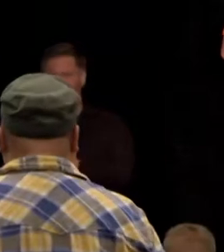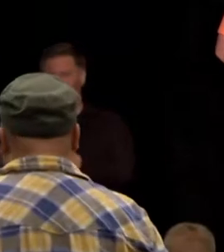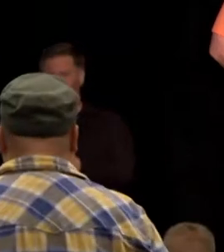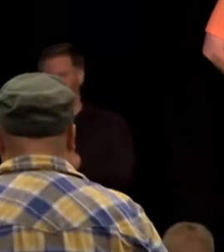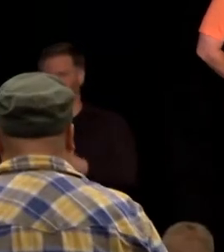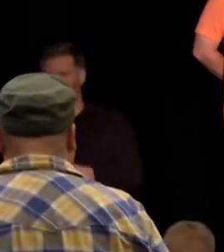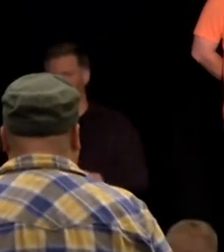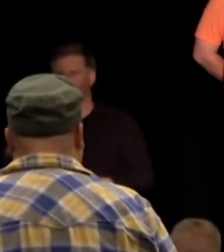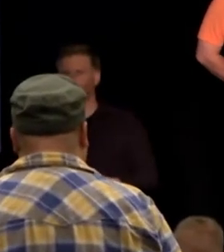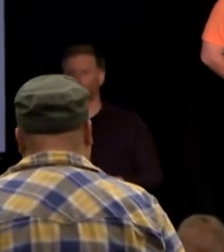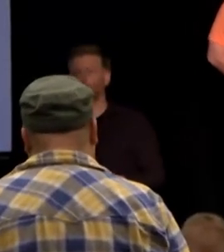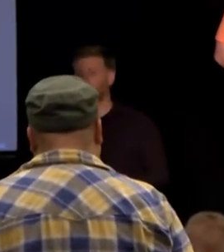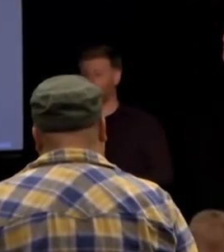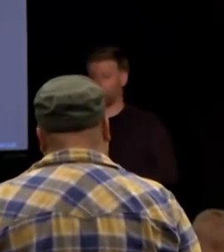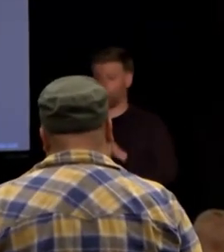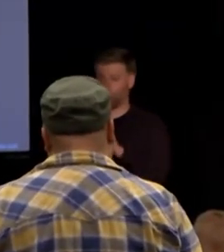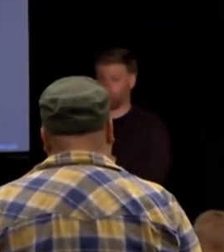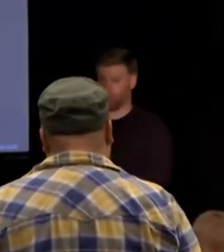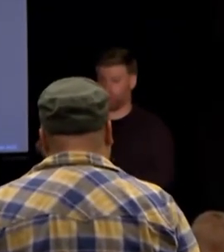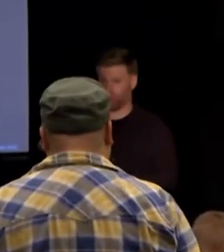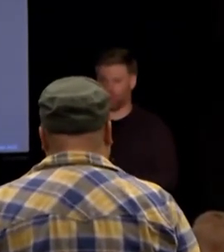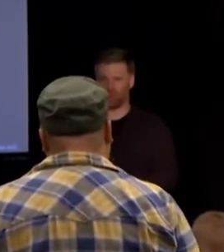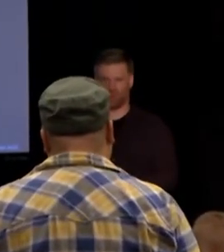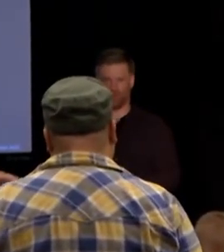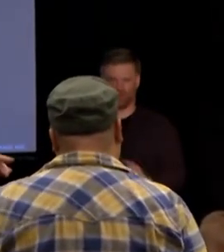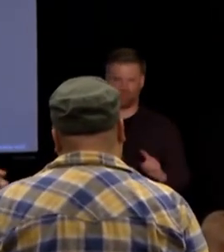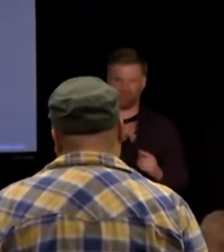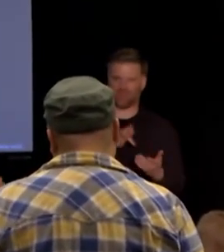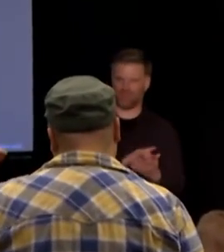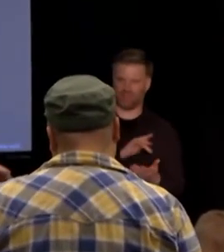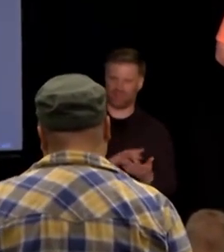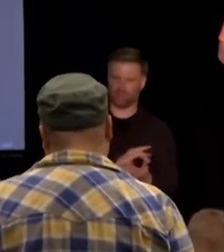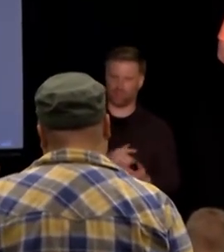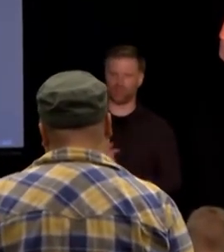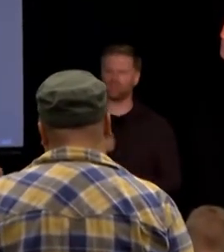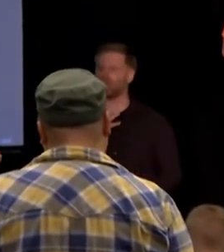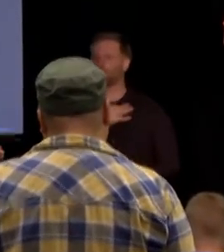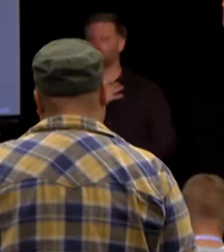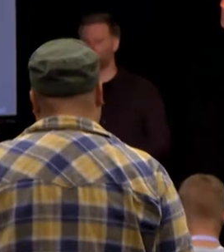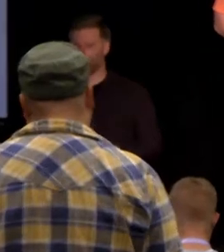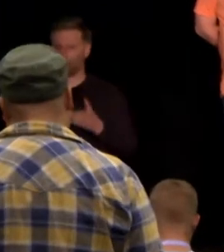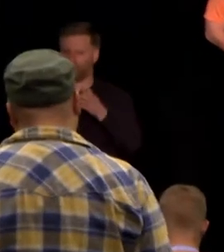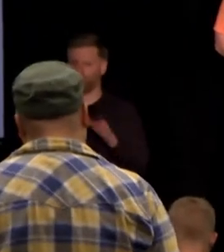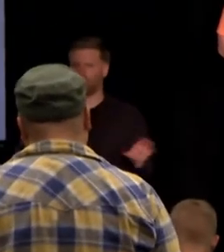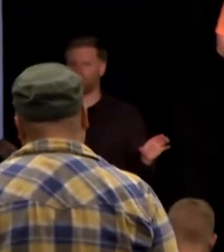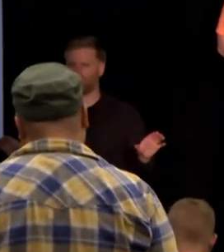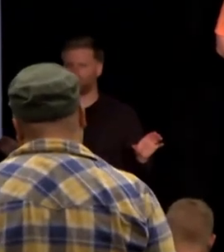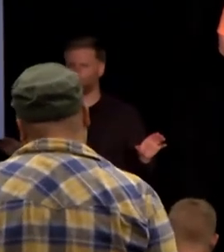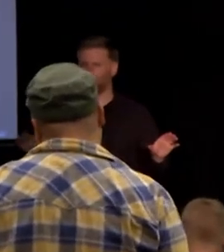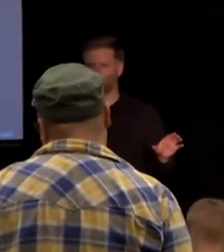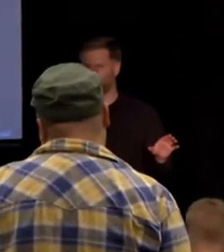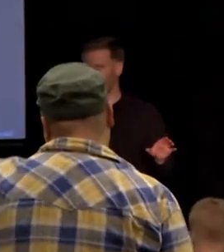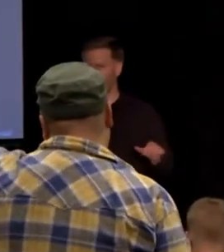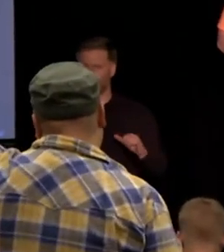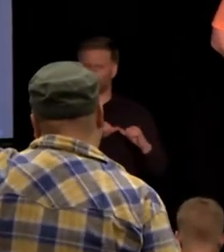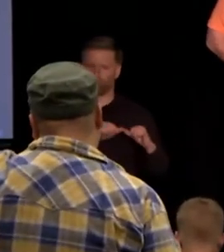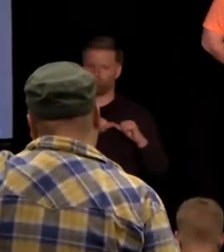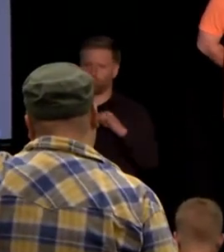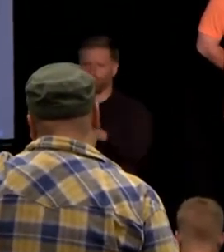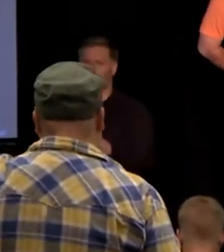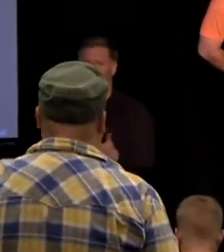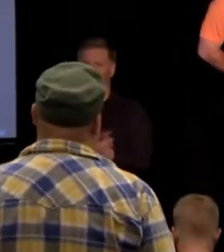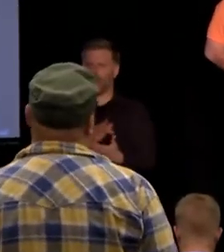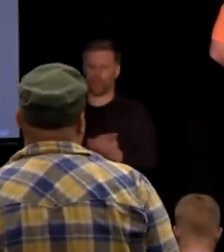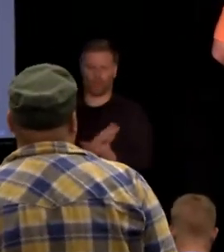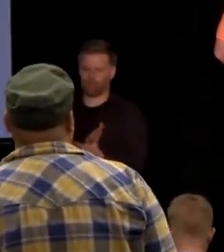If I were going to do a one-to-one with them, I'd want to go iPad. I'm curious why the division, why the split? Why not just continue with iPads all the way